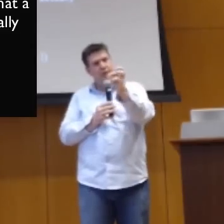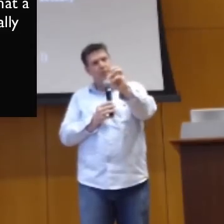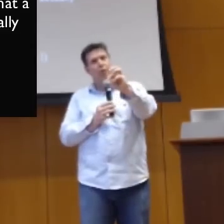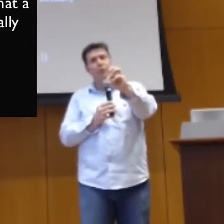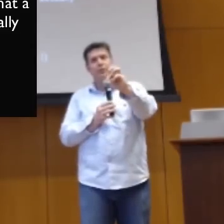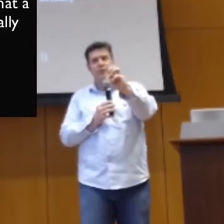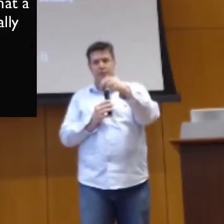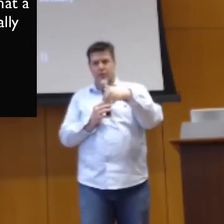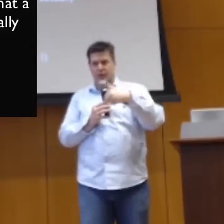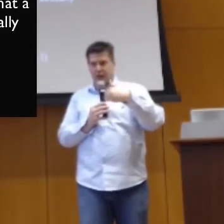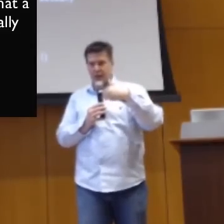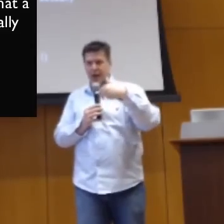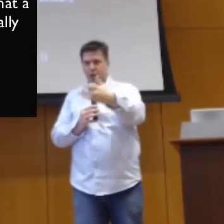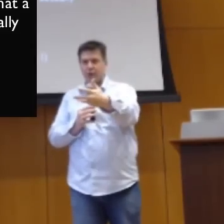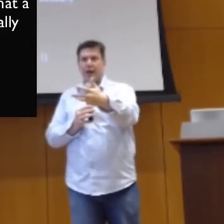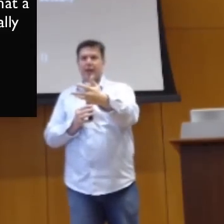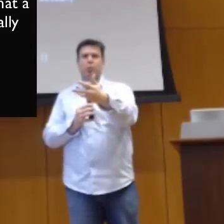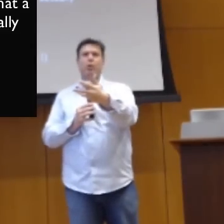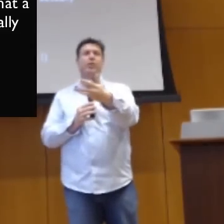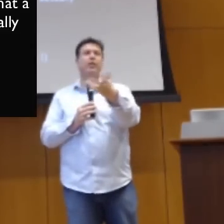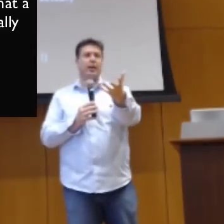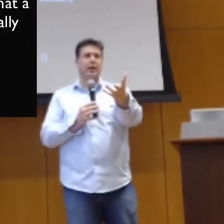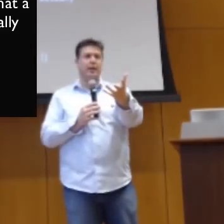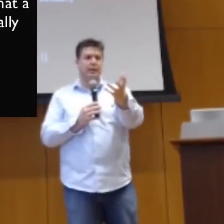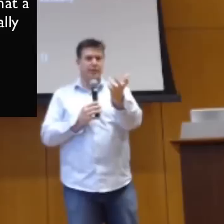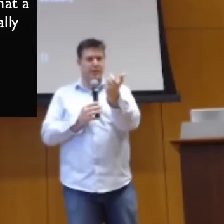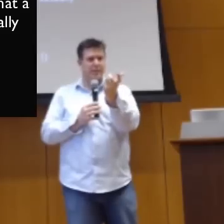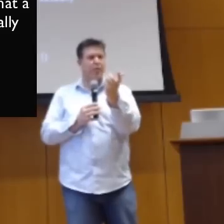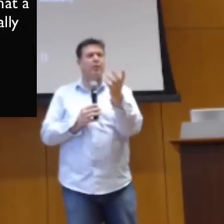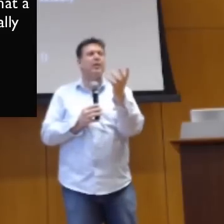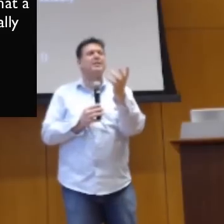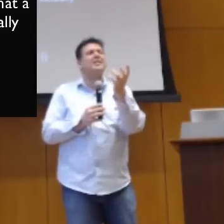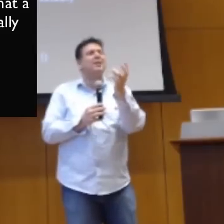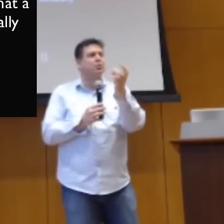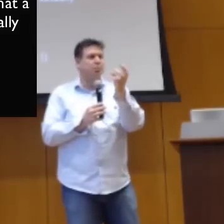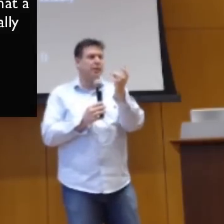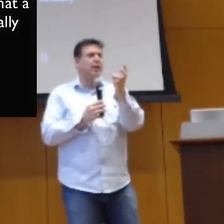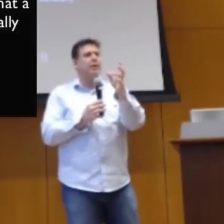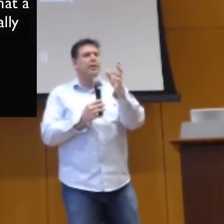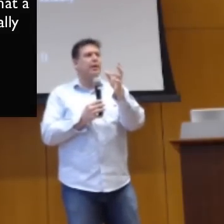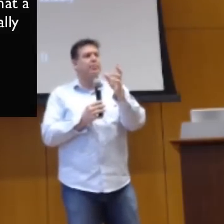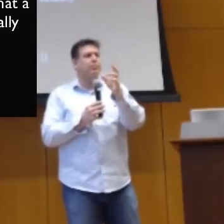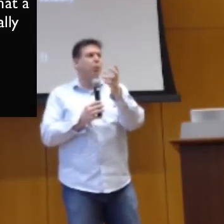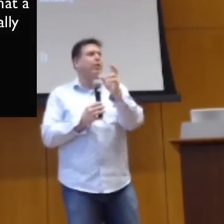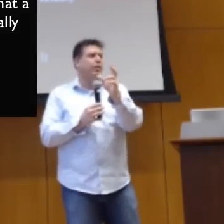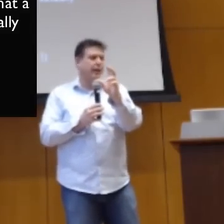both of the sounds so that they come out as one thing. Or they seem to be one thing.